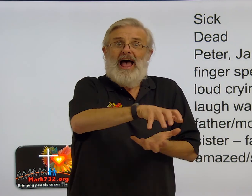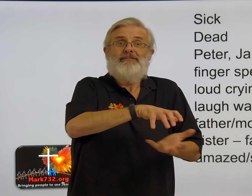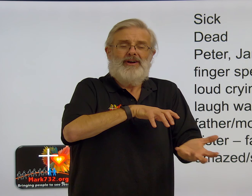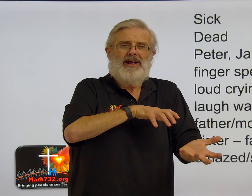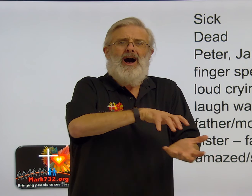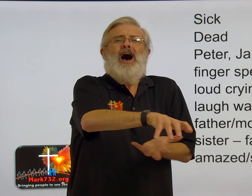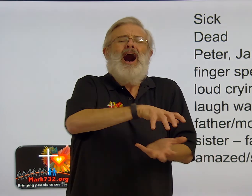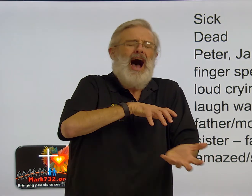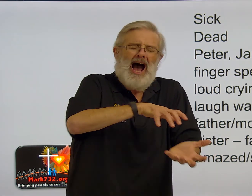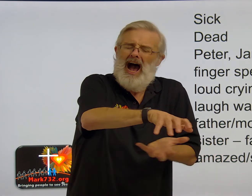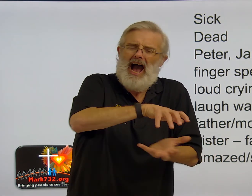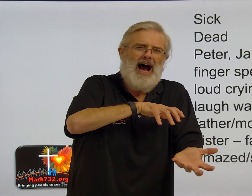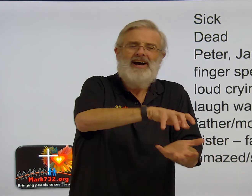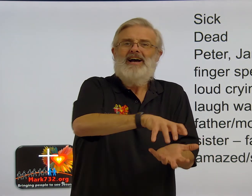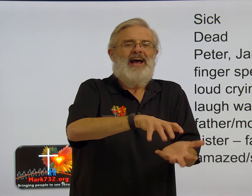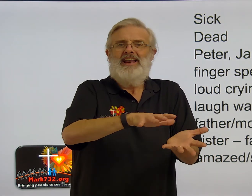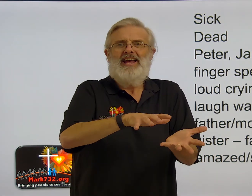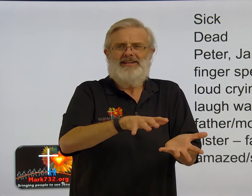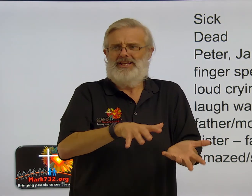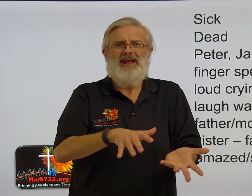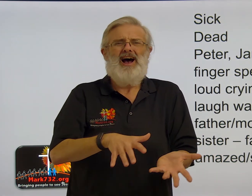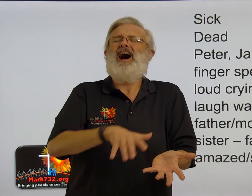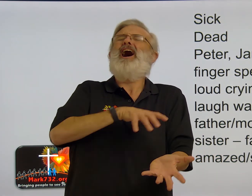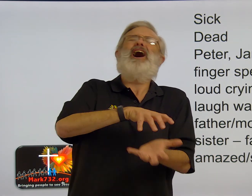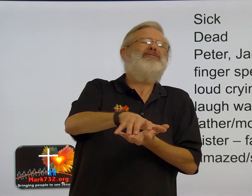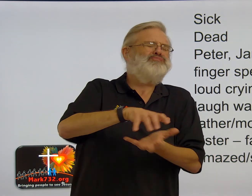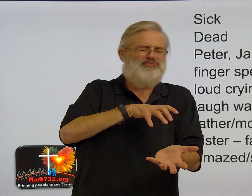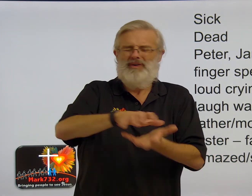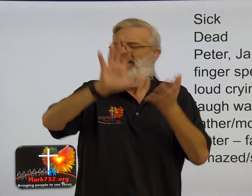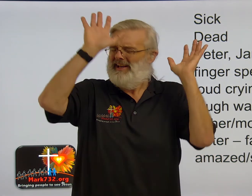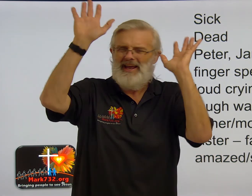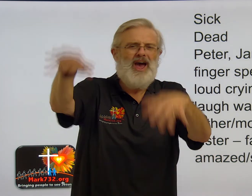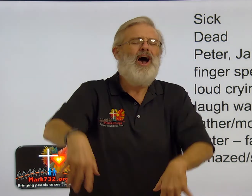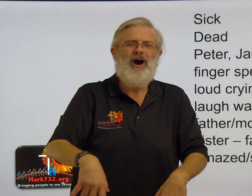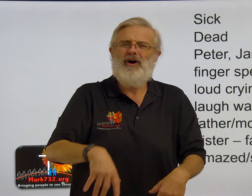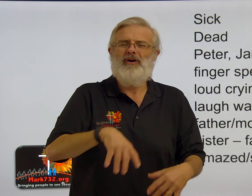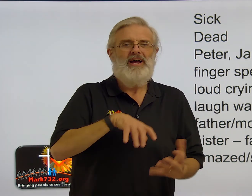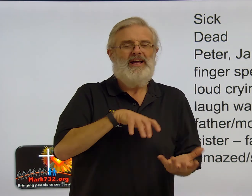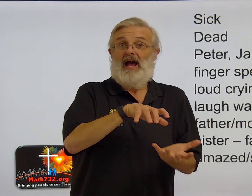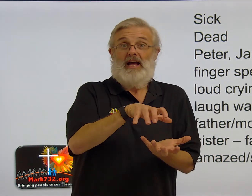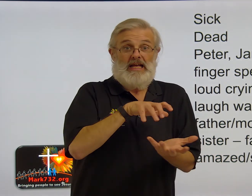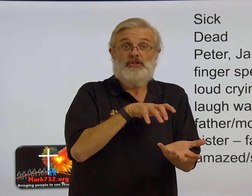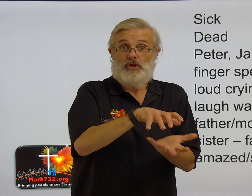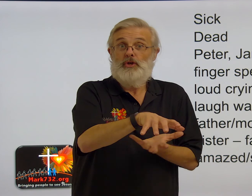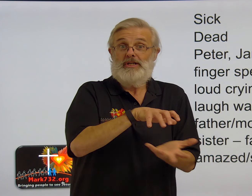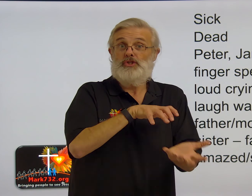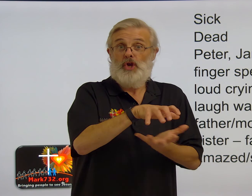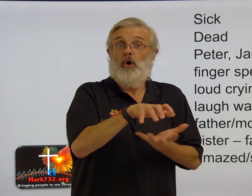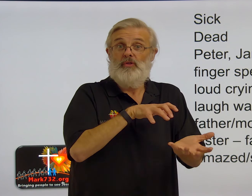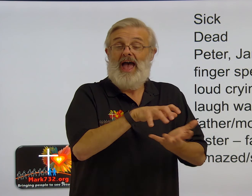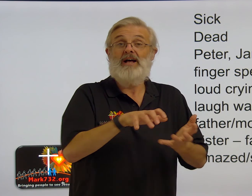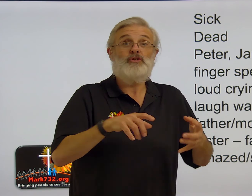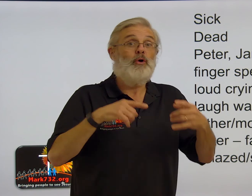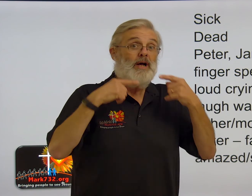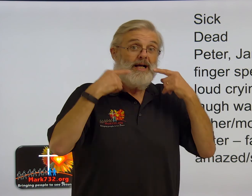laughing. and you say, oh, and so you can show that. So